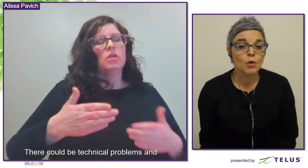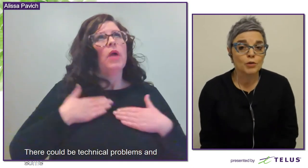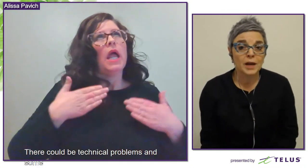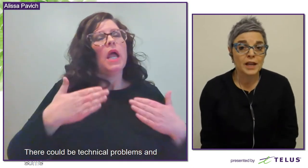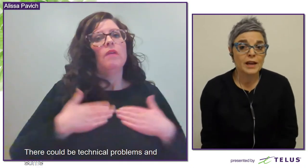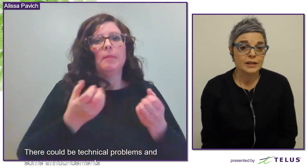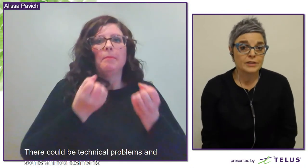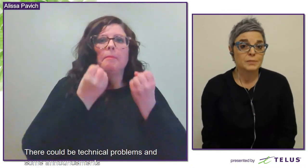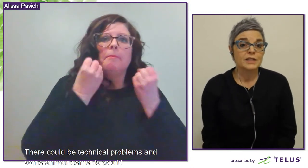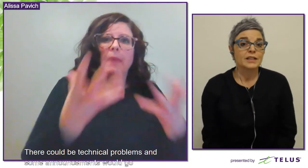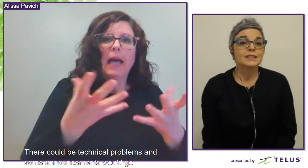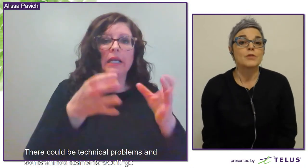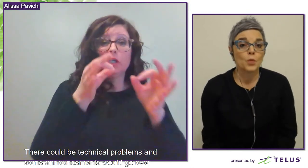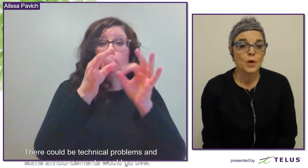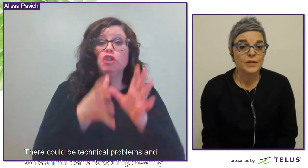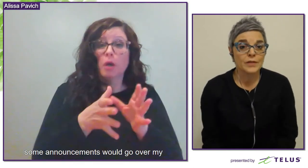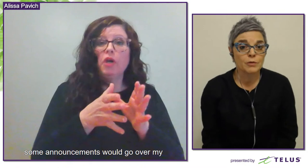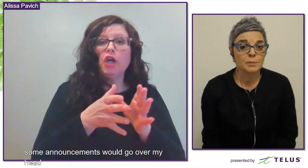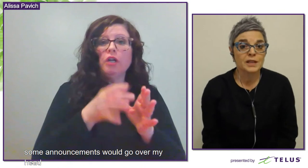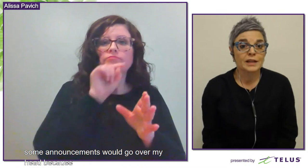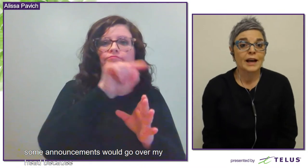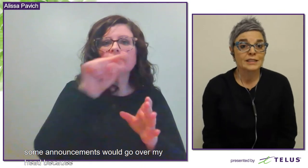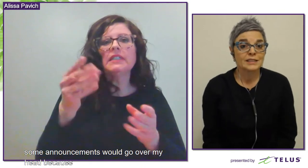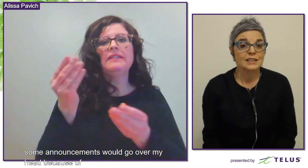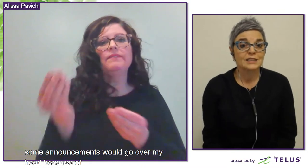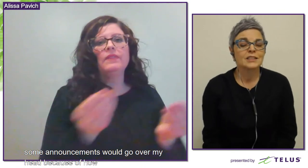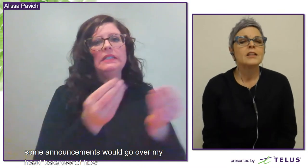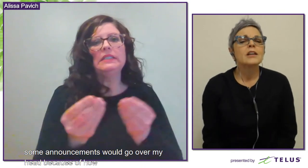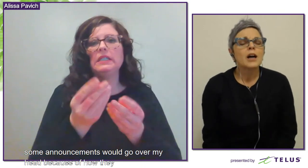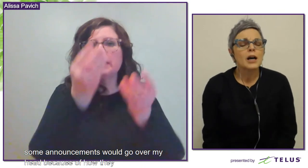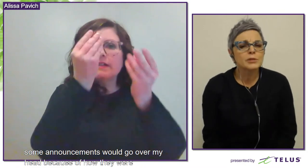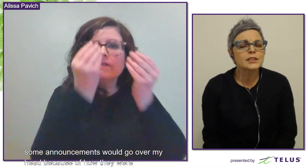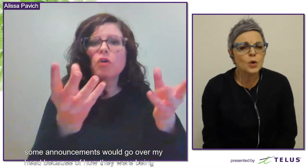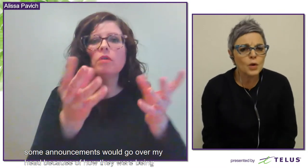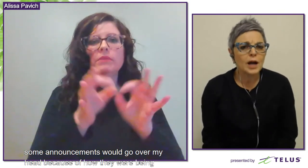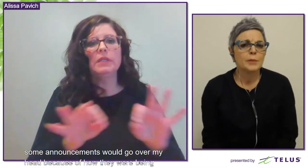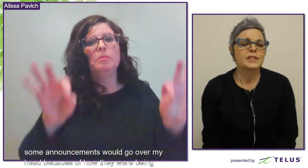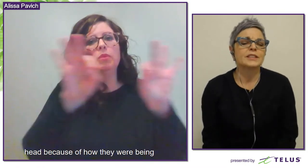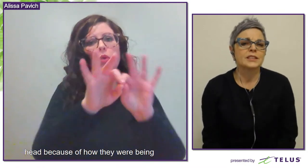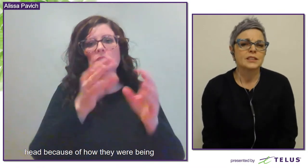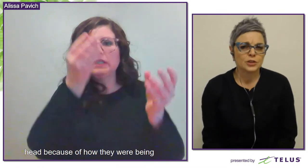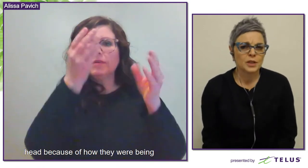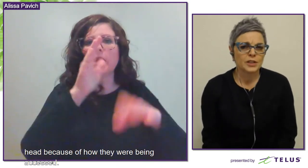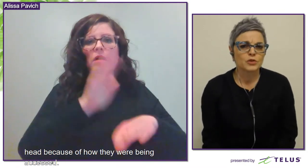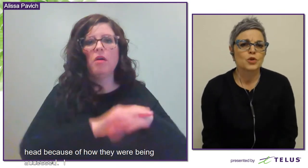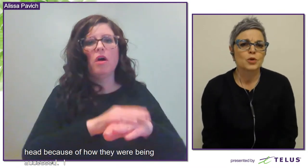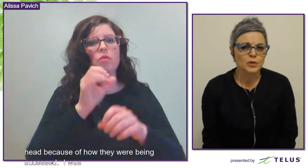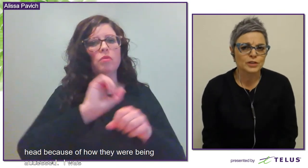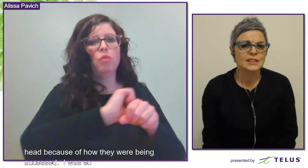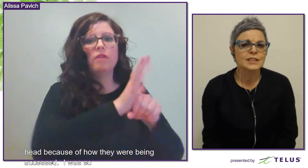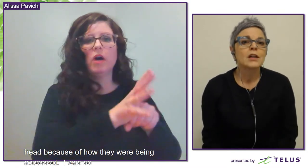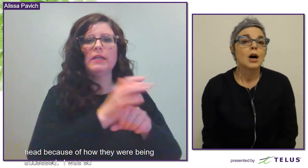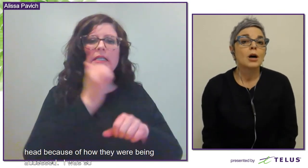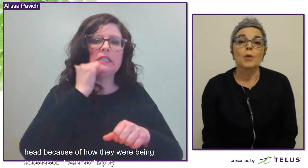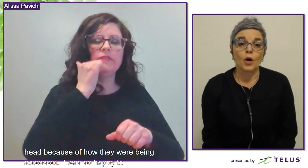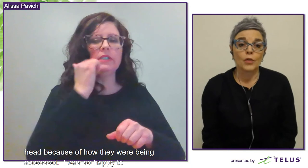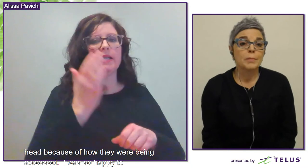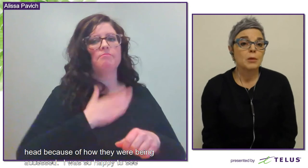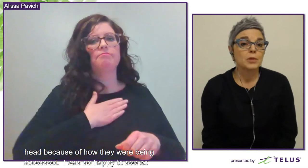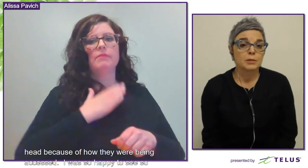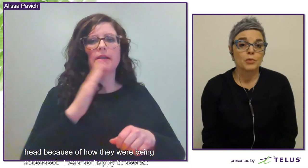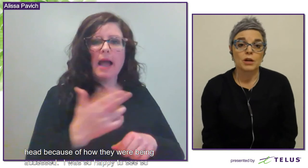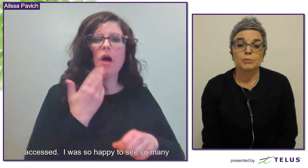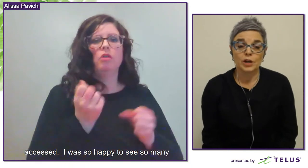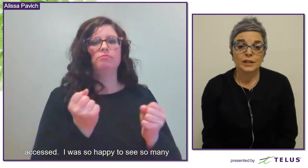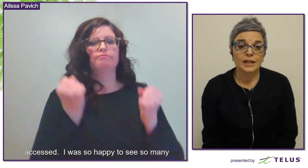simply go over my head because of the way that they were being accessed. I was so happy to see so many interpreters on